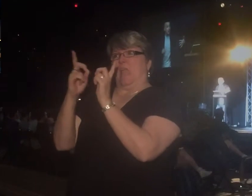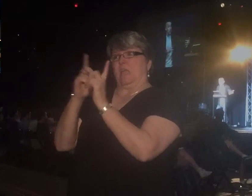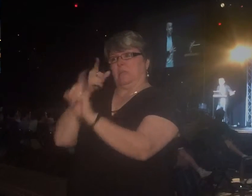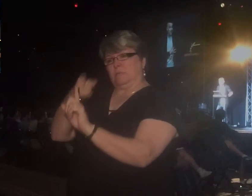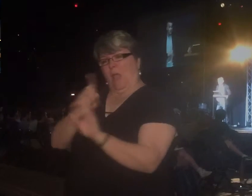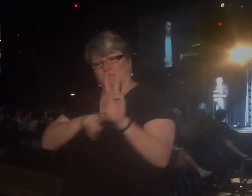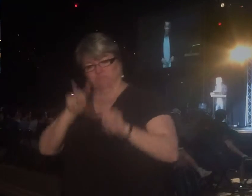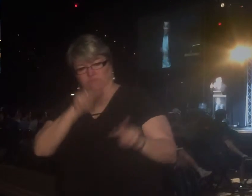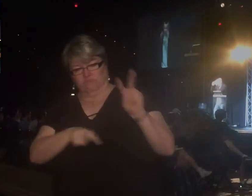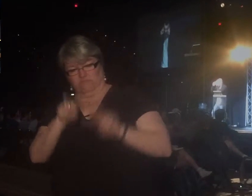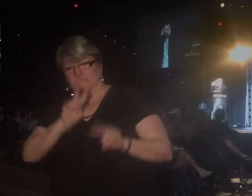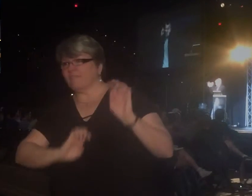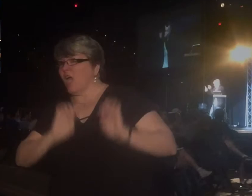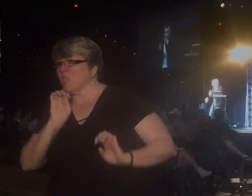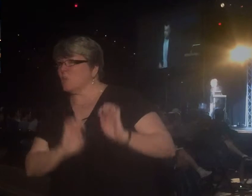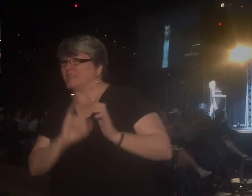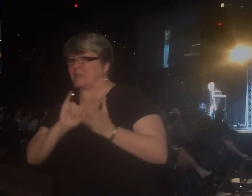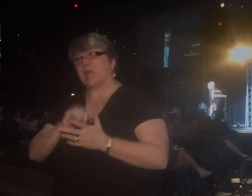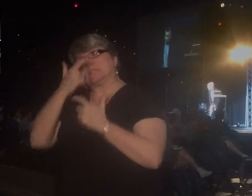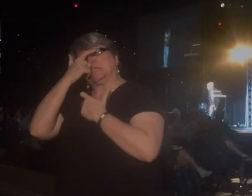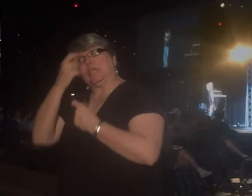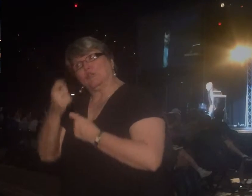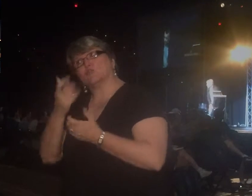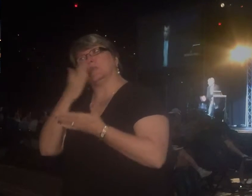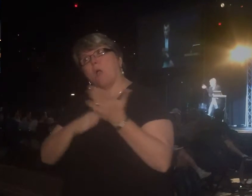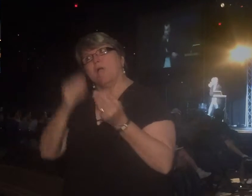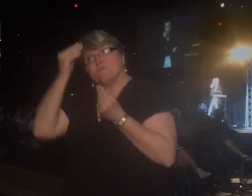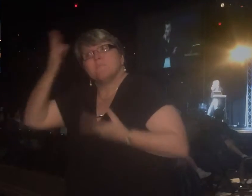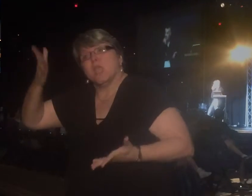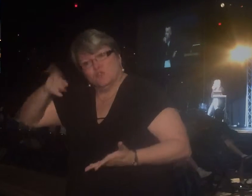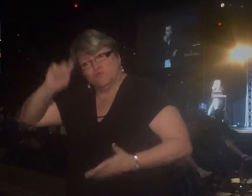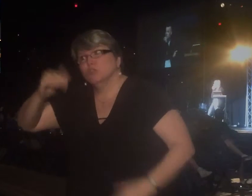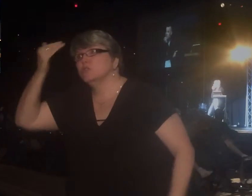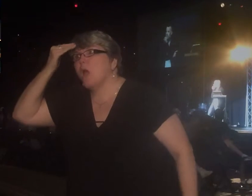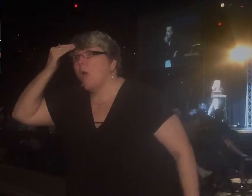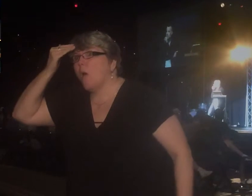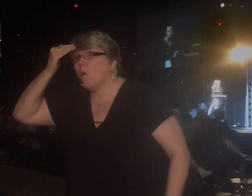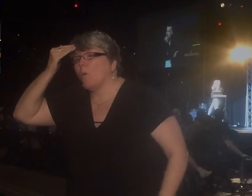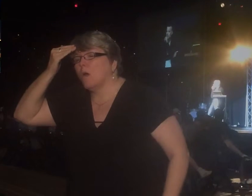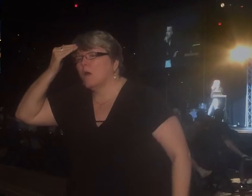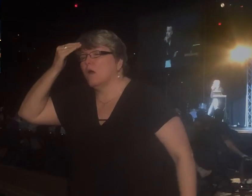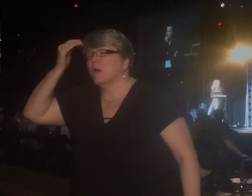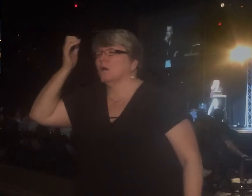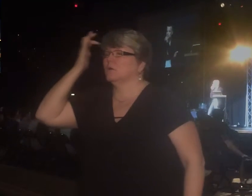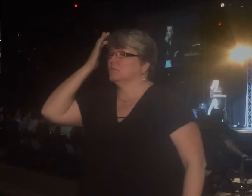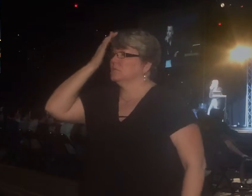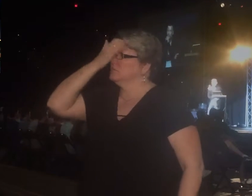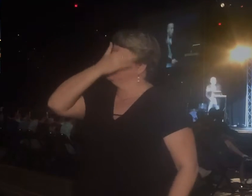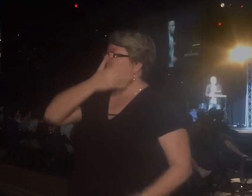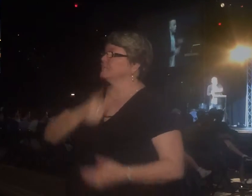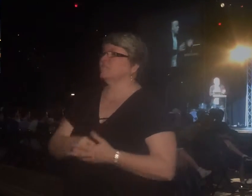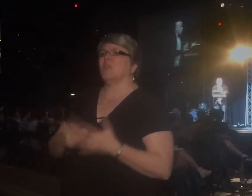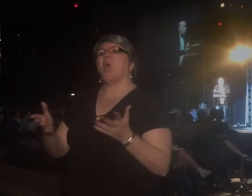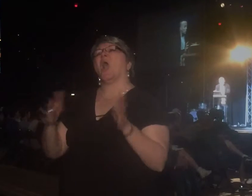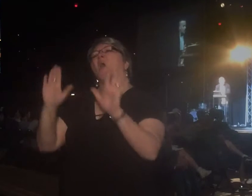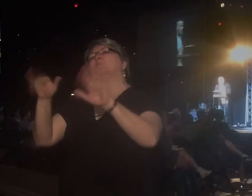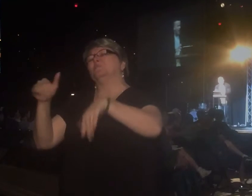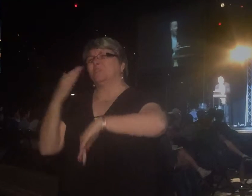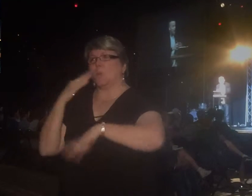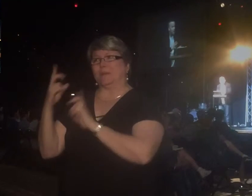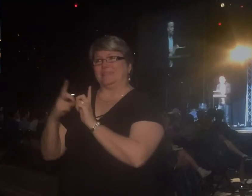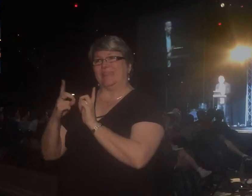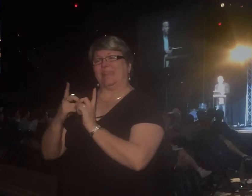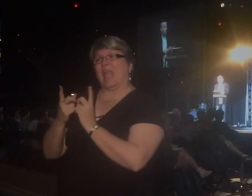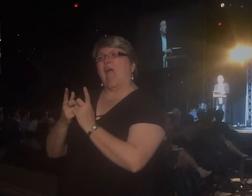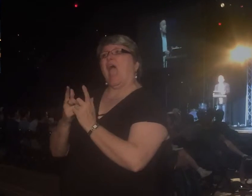And if dating is about evaluation, that's an interesting piece of information you need to know, right? Or